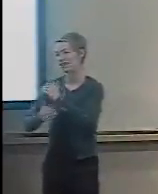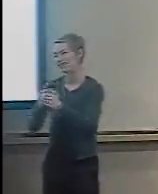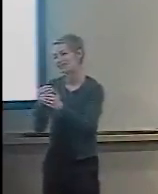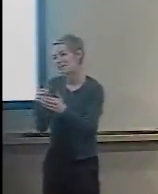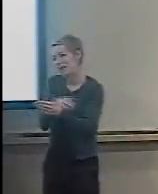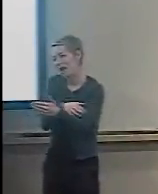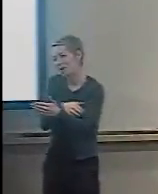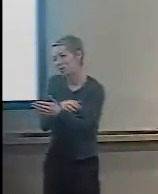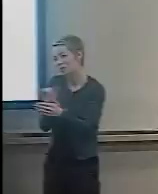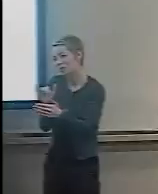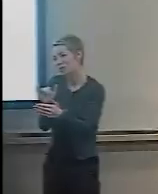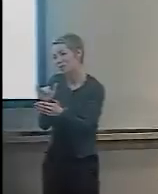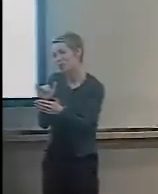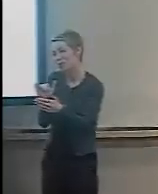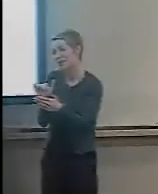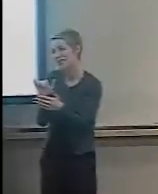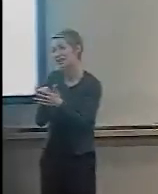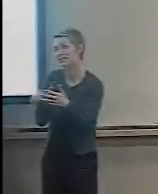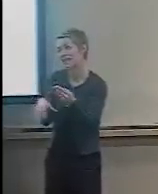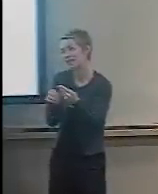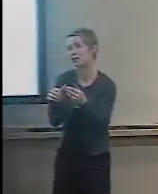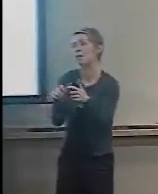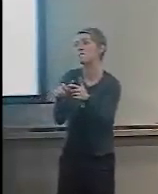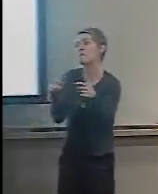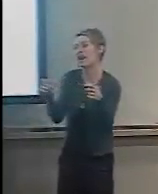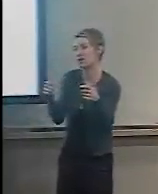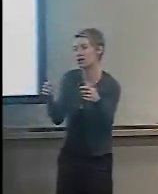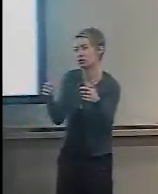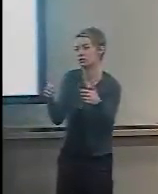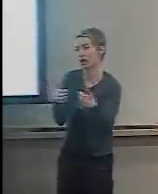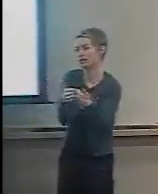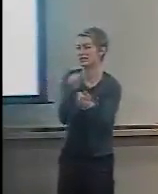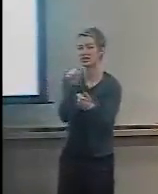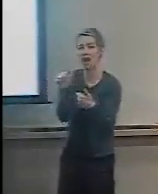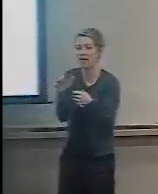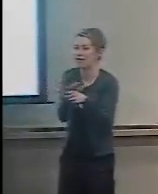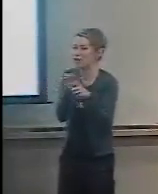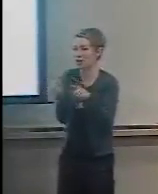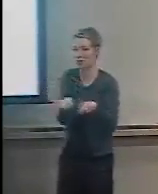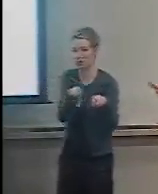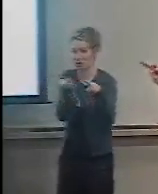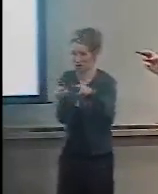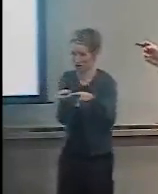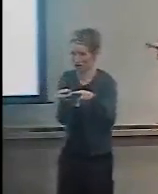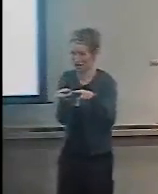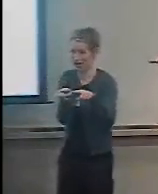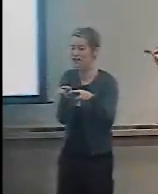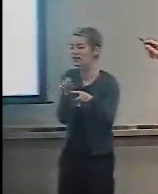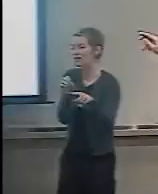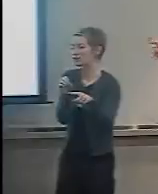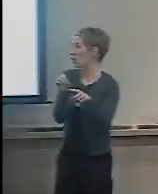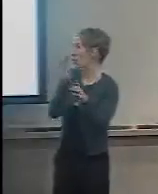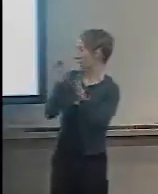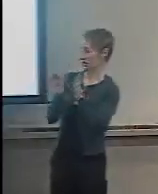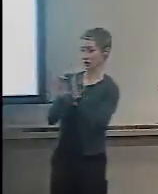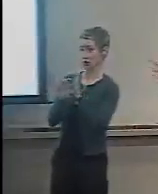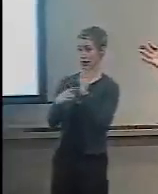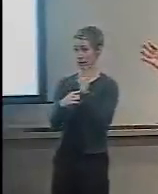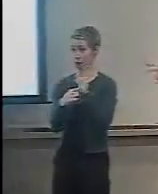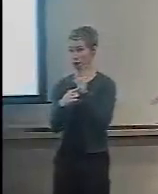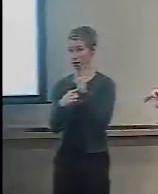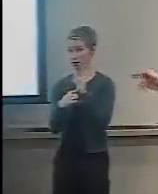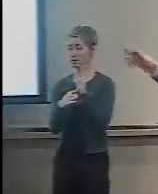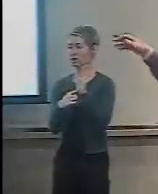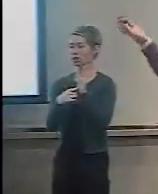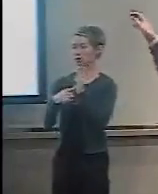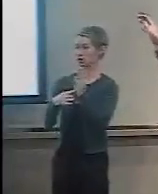out to be an additional major challenge, that it's not a full computer. So you have a picture at the bottom here showing somebody talking at